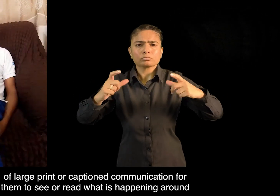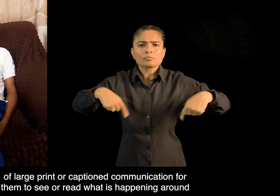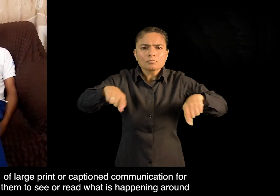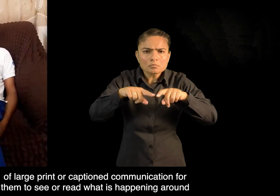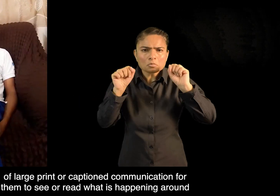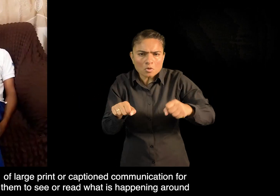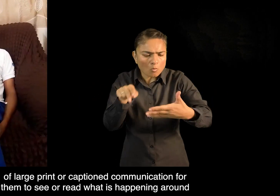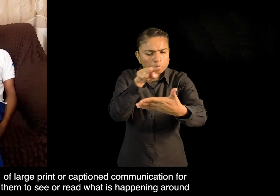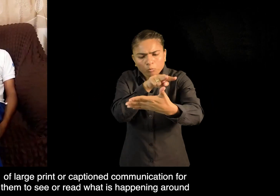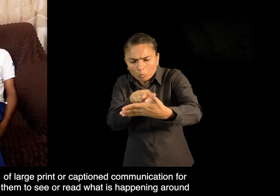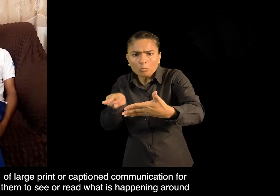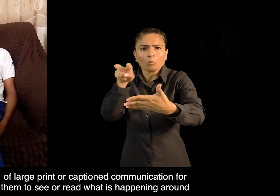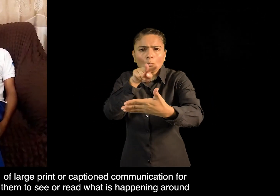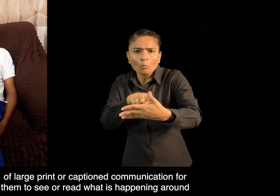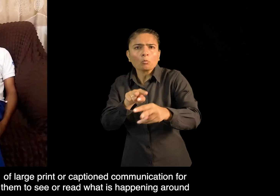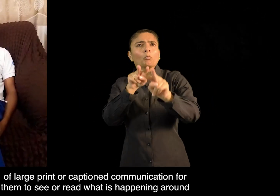captioned